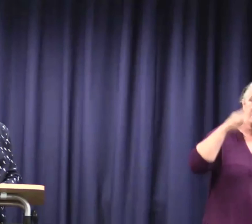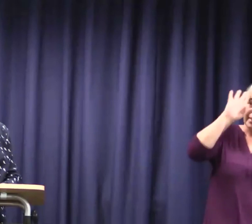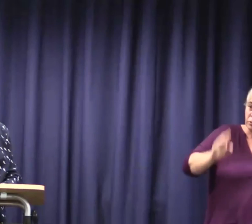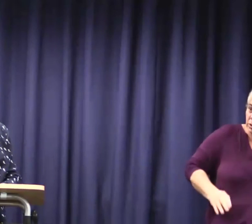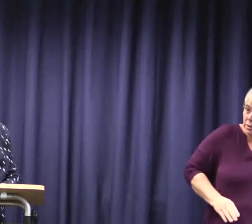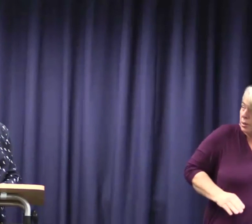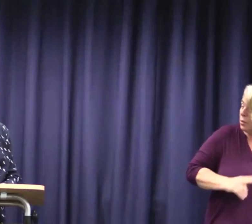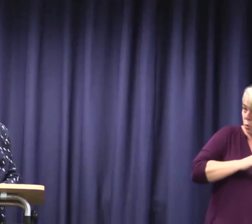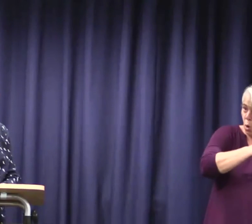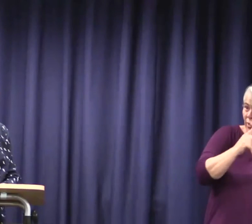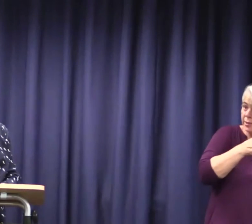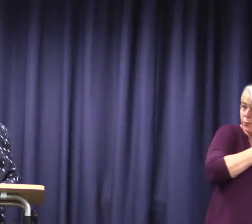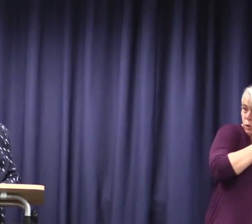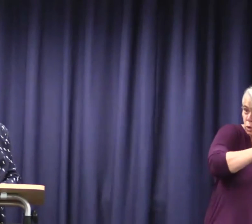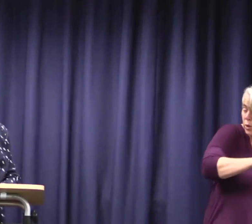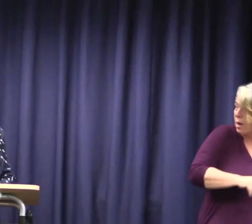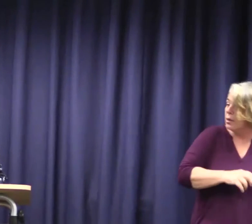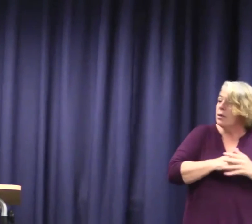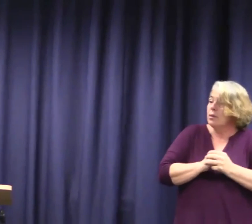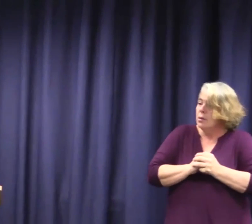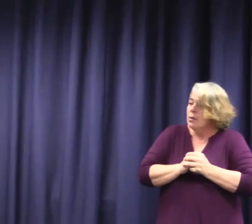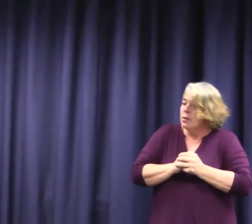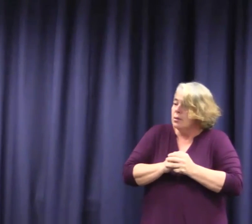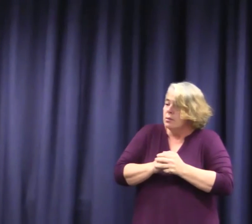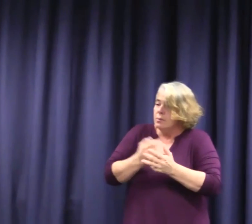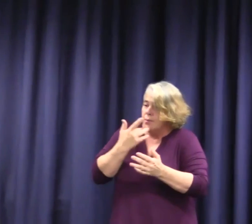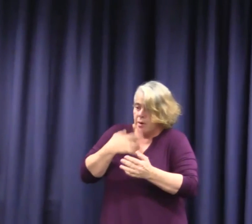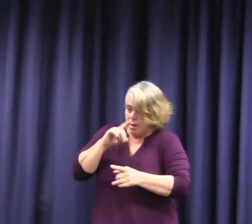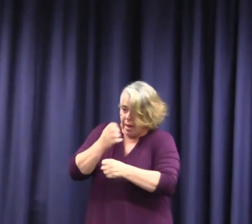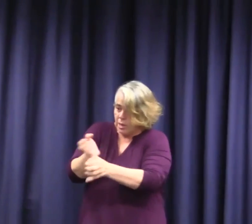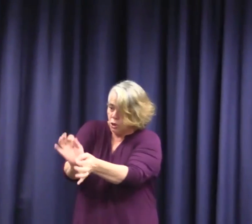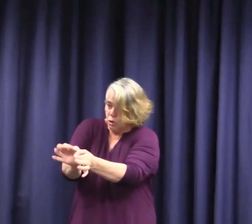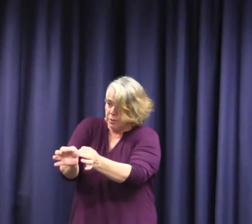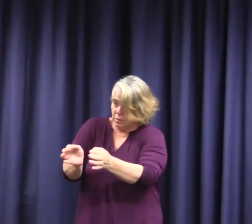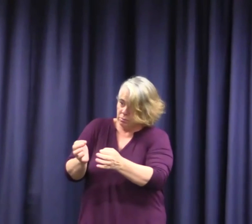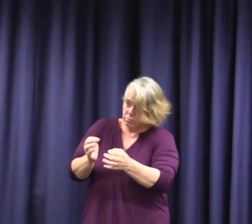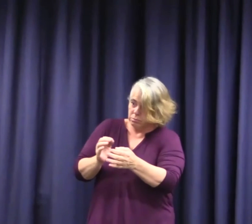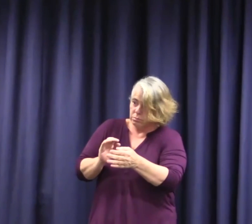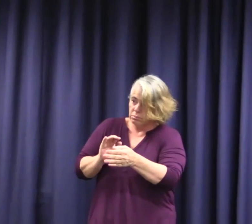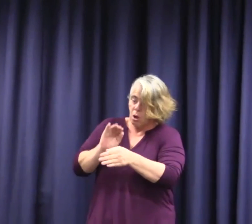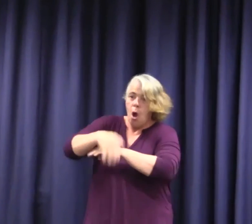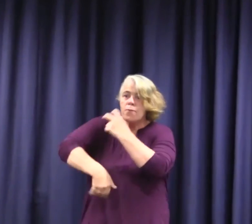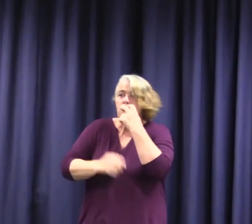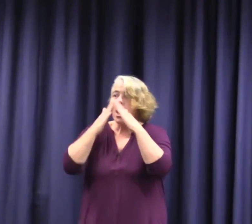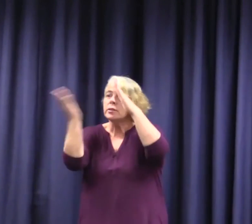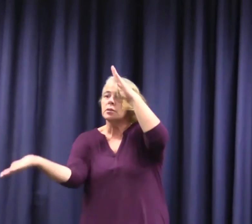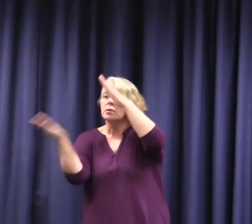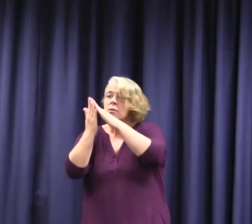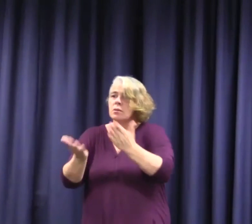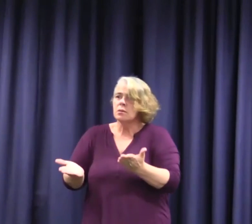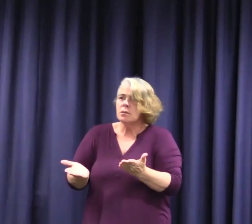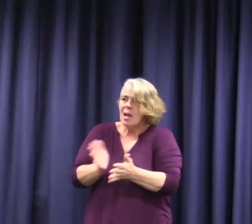of like VRI interpreting. If I live in the country, I'm in the northeastern of Victoria quarter, and if there's no